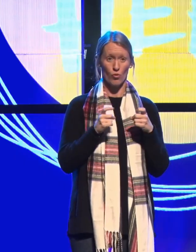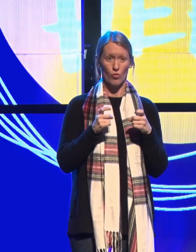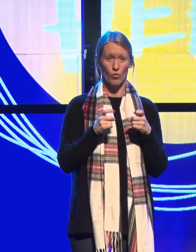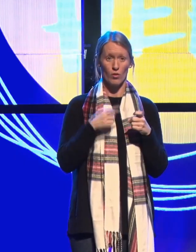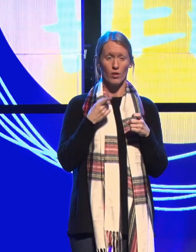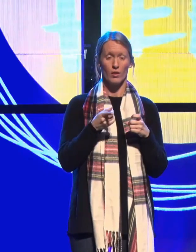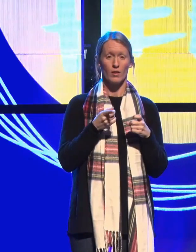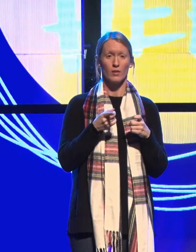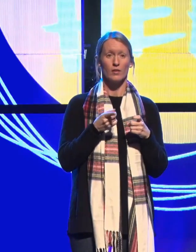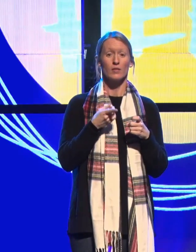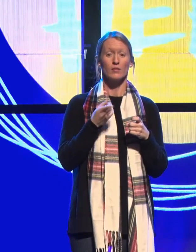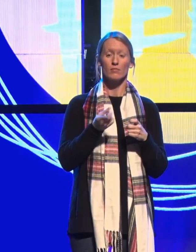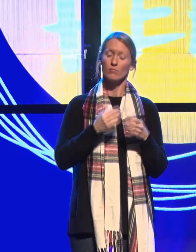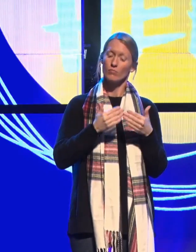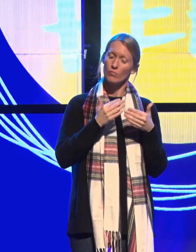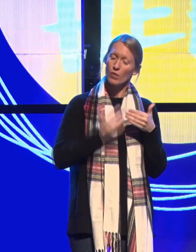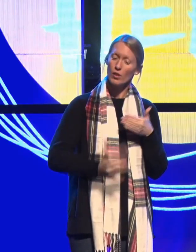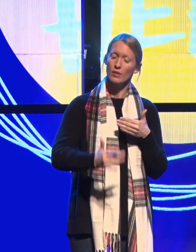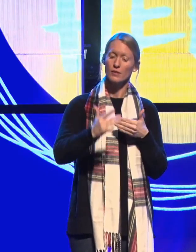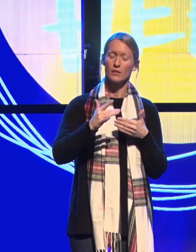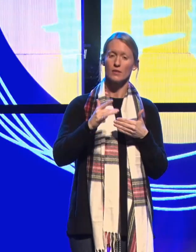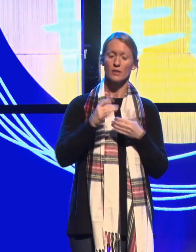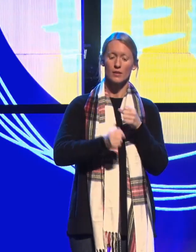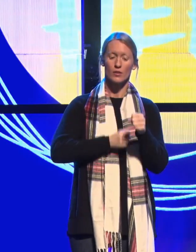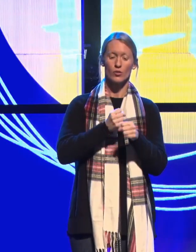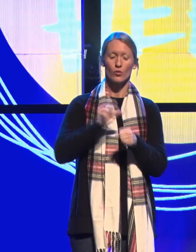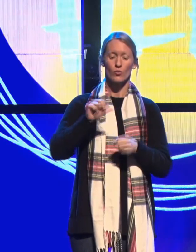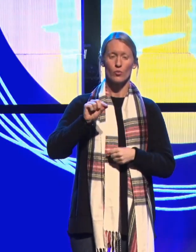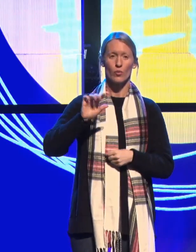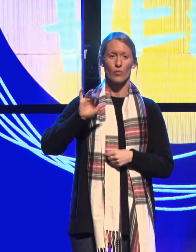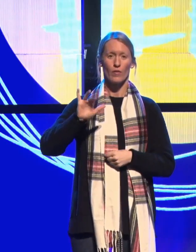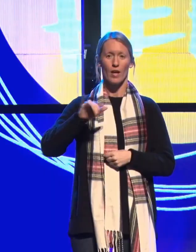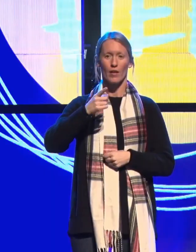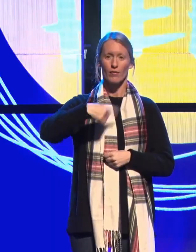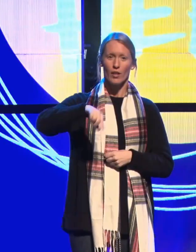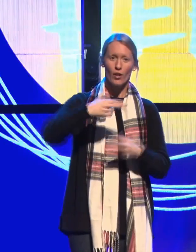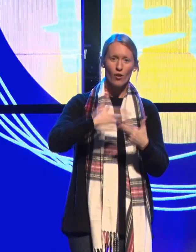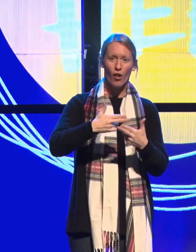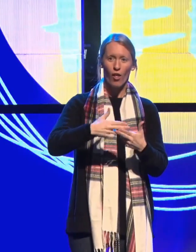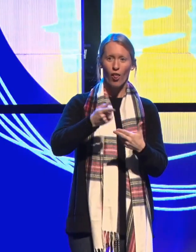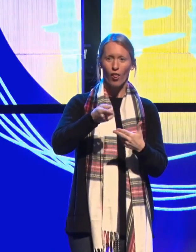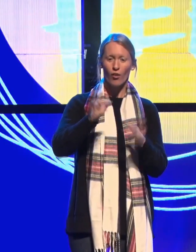want us to miss as we head into 2025 and as I'm calling all of you little devils, okay?